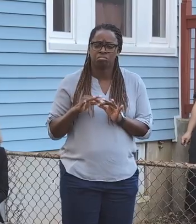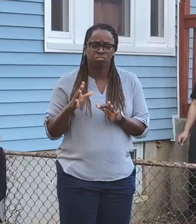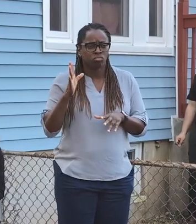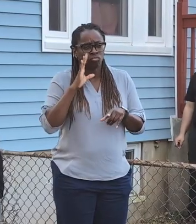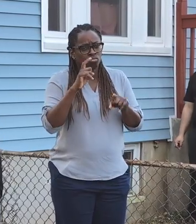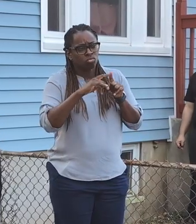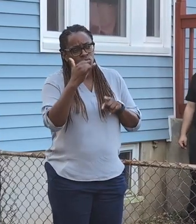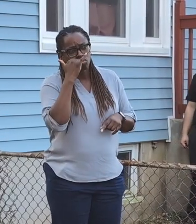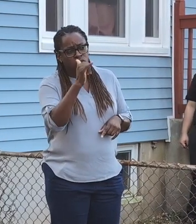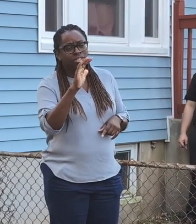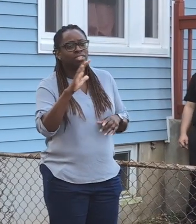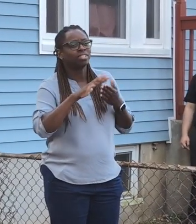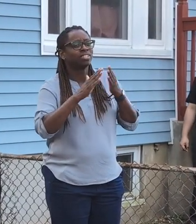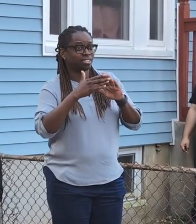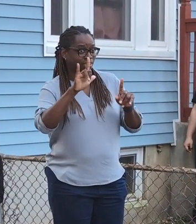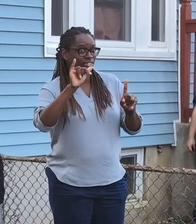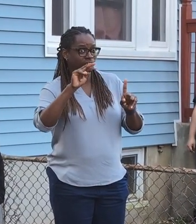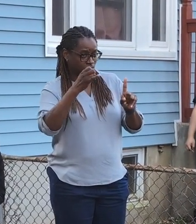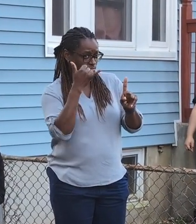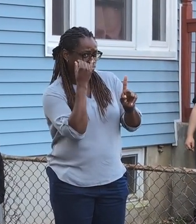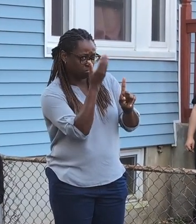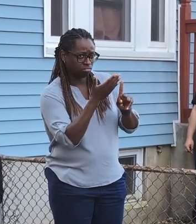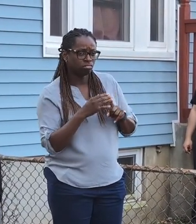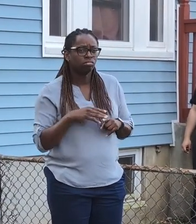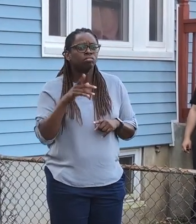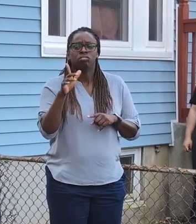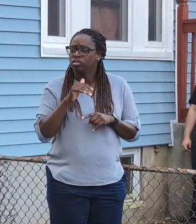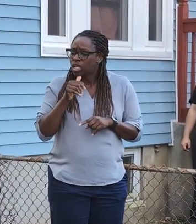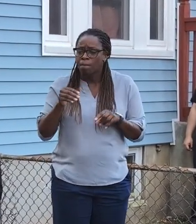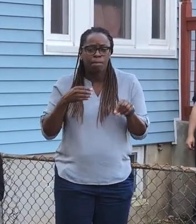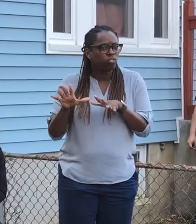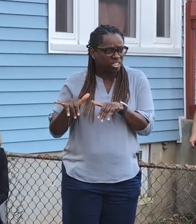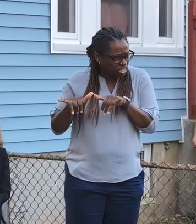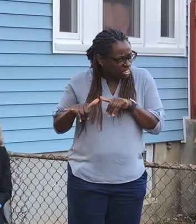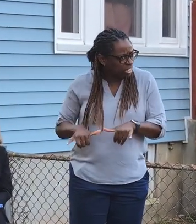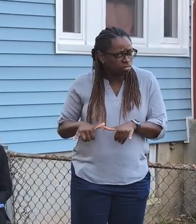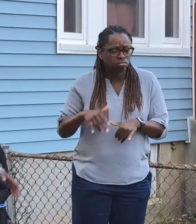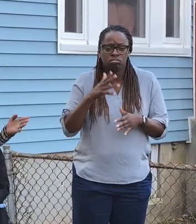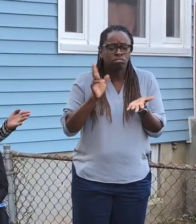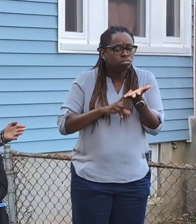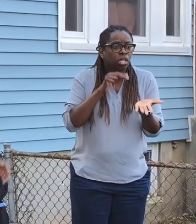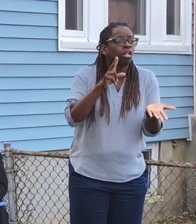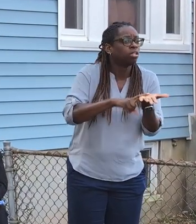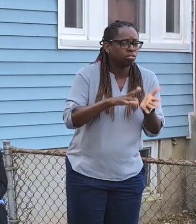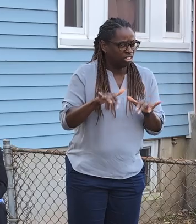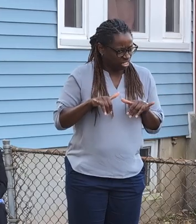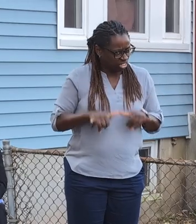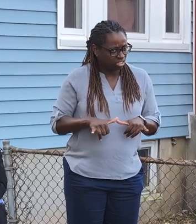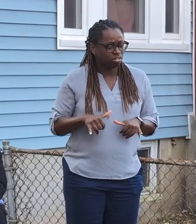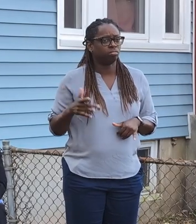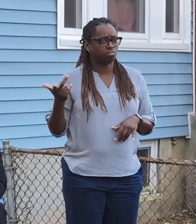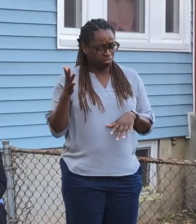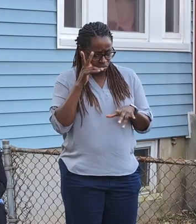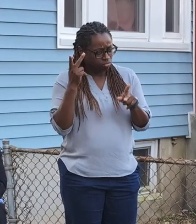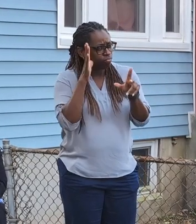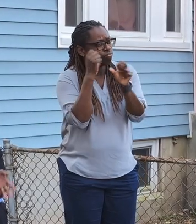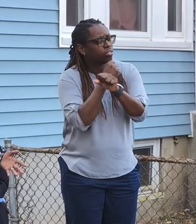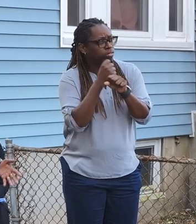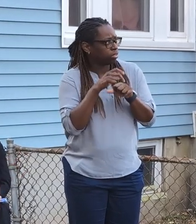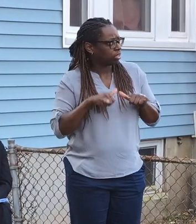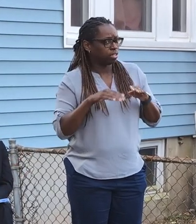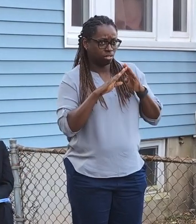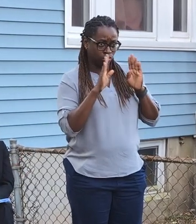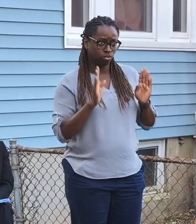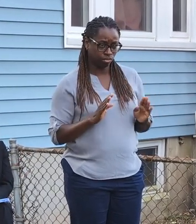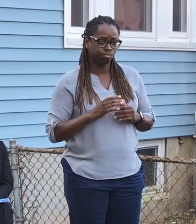this happen. Don't move, don't sign nothing, you know, this is what happens. You know, so being very close